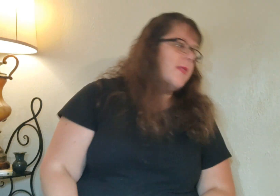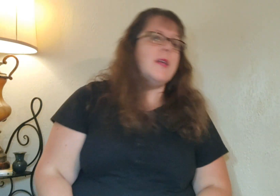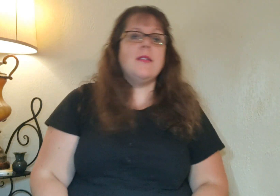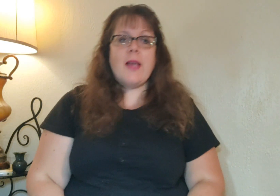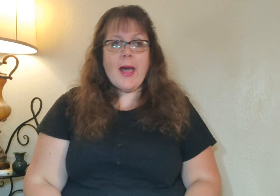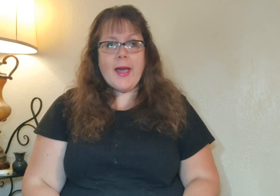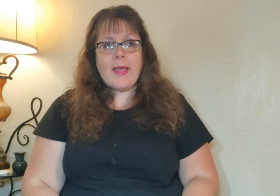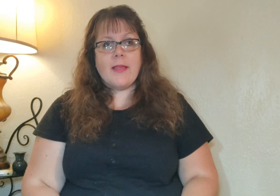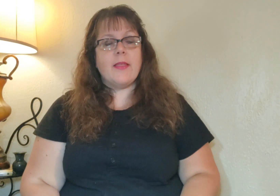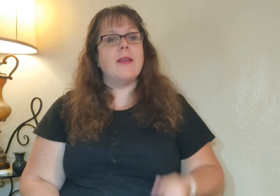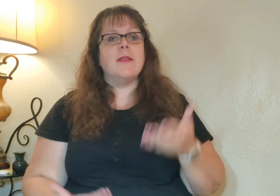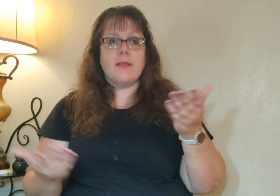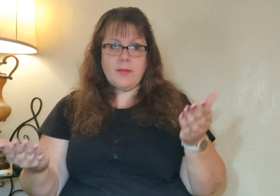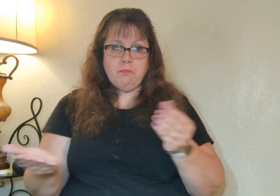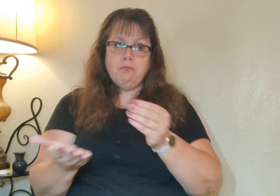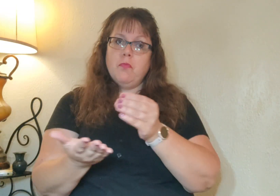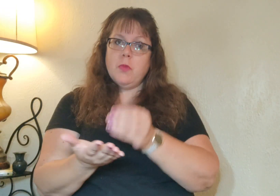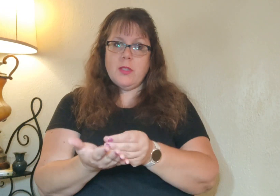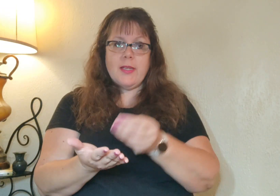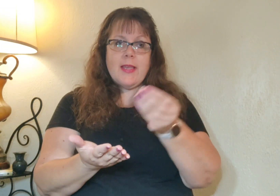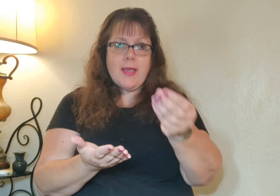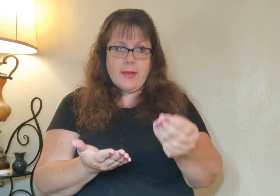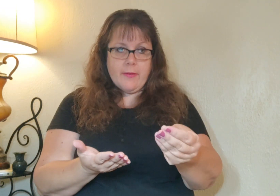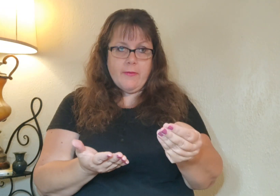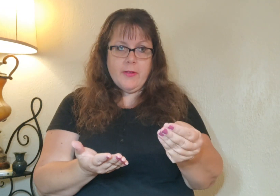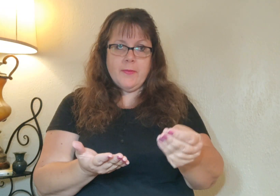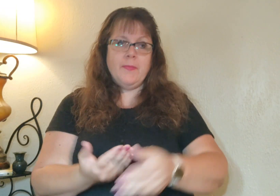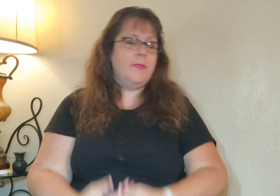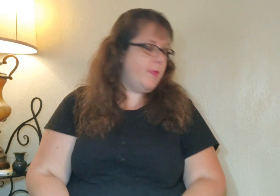Then tithe is to give.